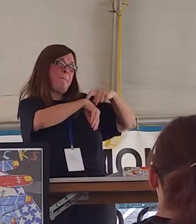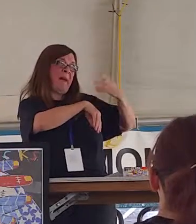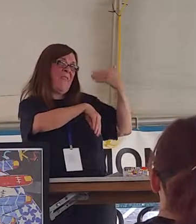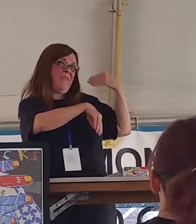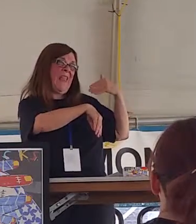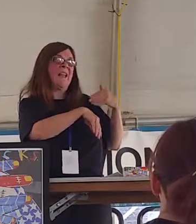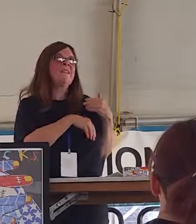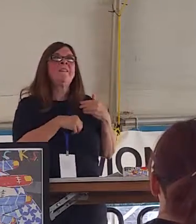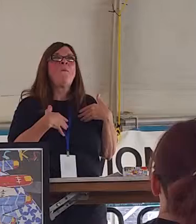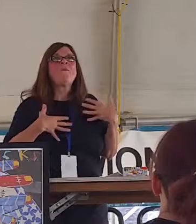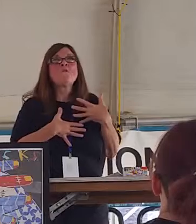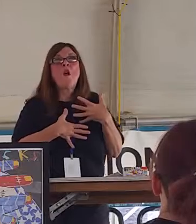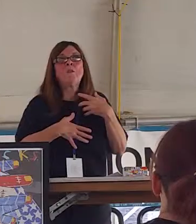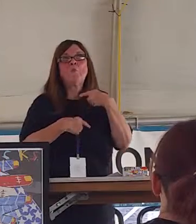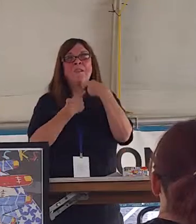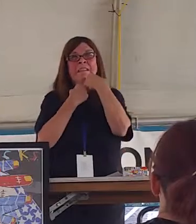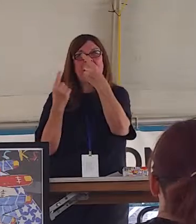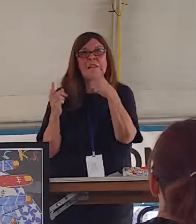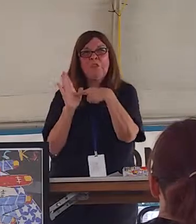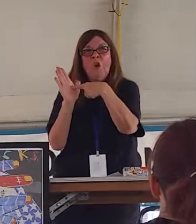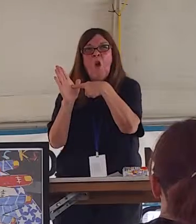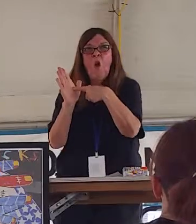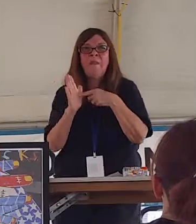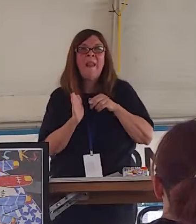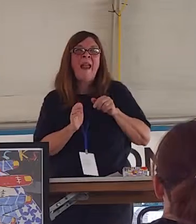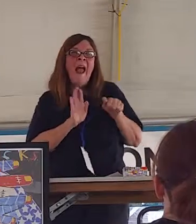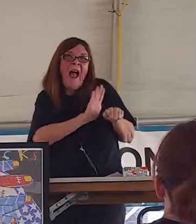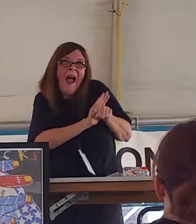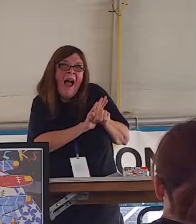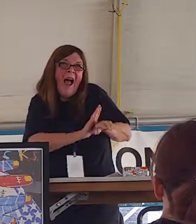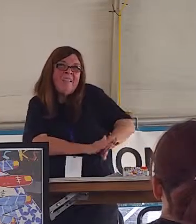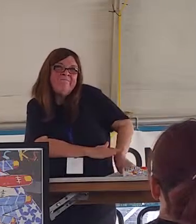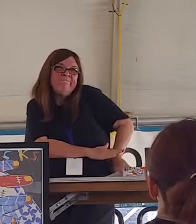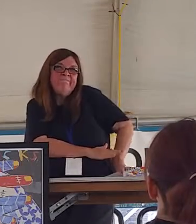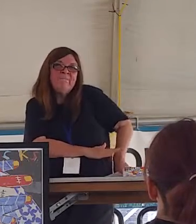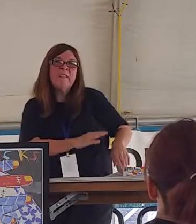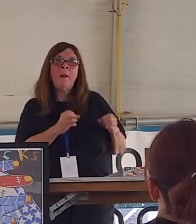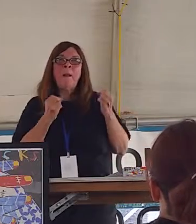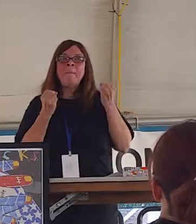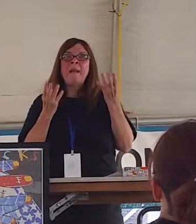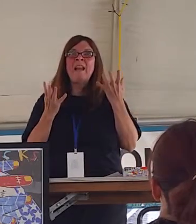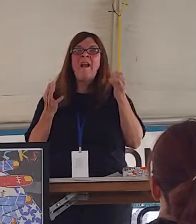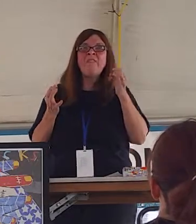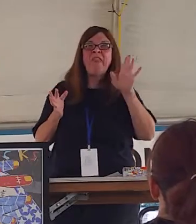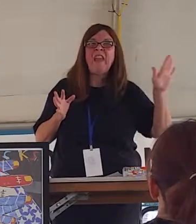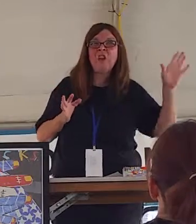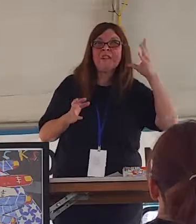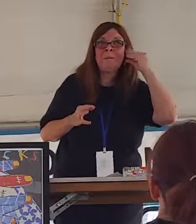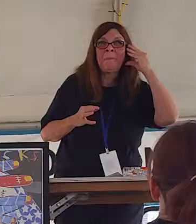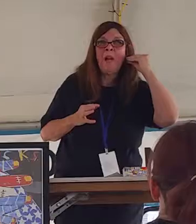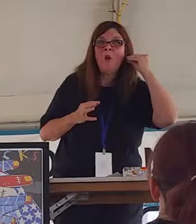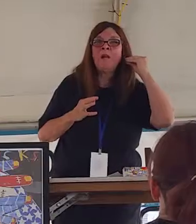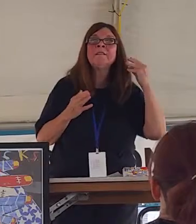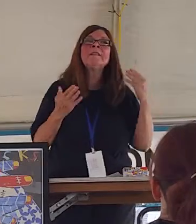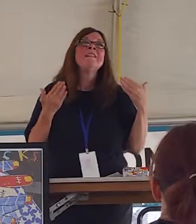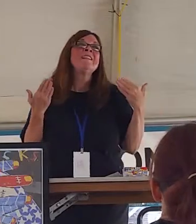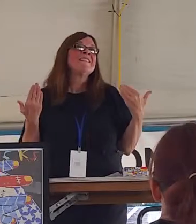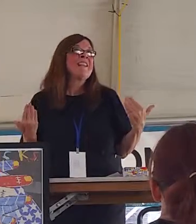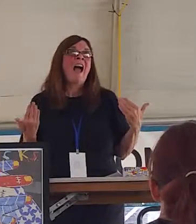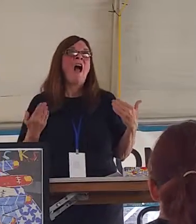many deaf people in the past were afraid to show that they were deaf because they had